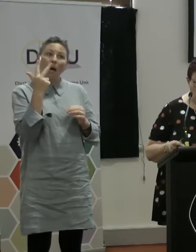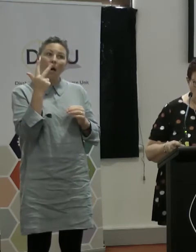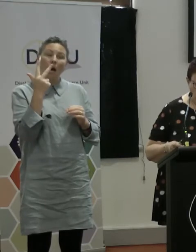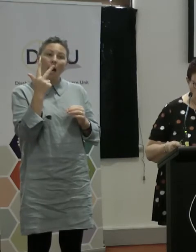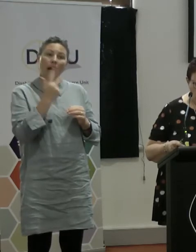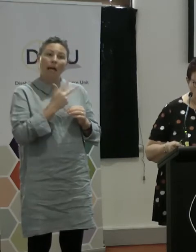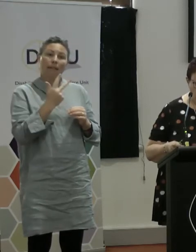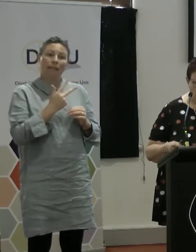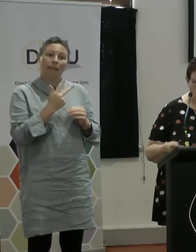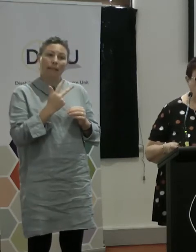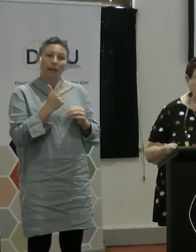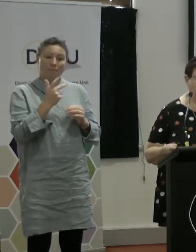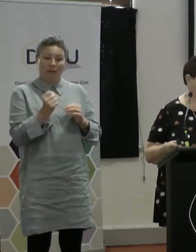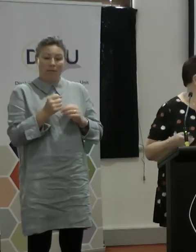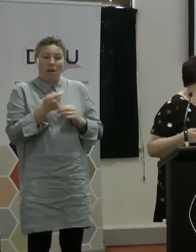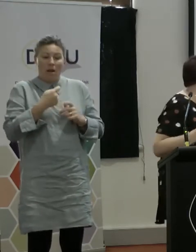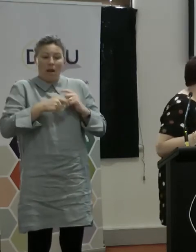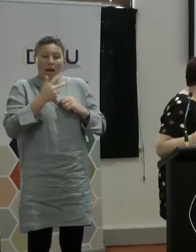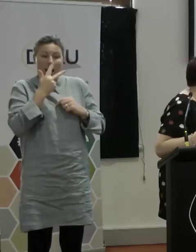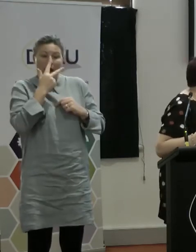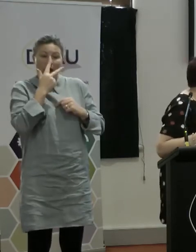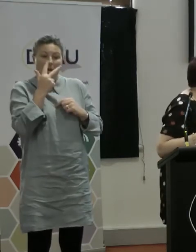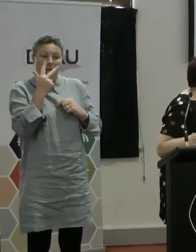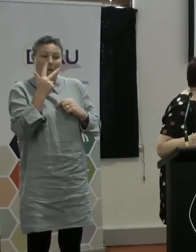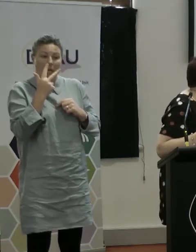before or turn 18 before the scheme